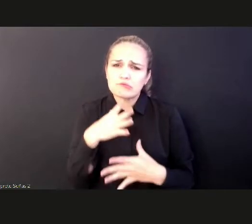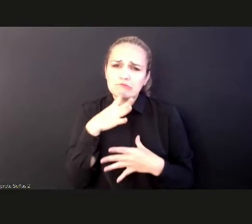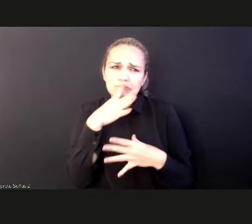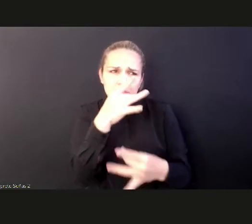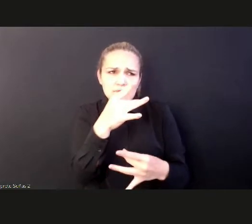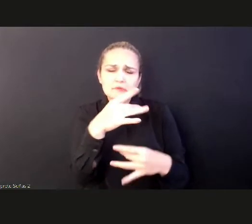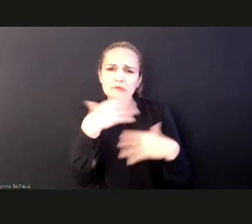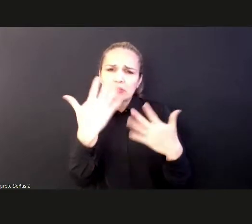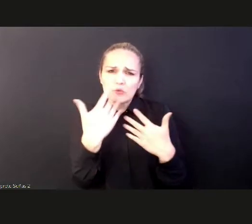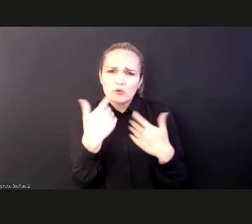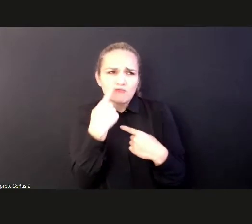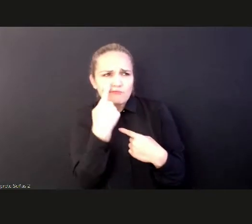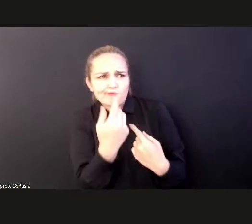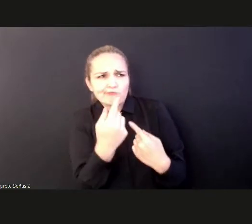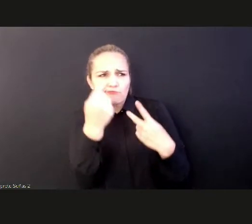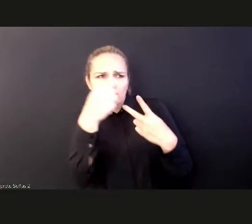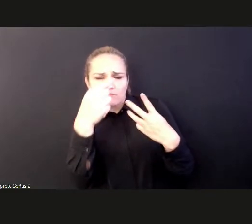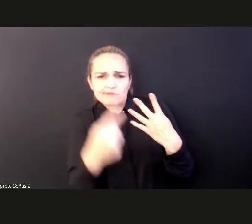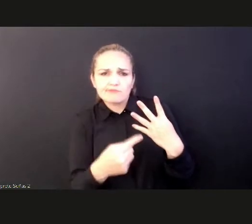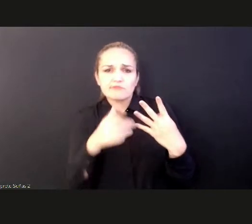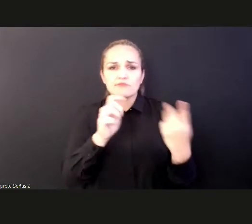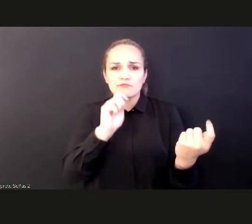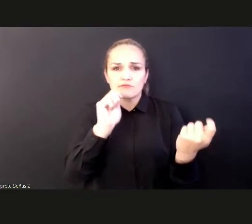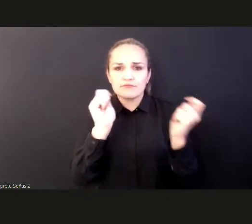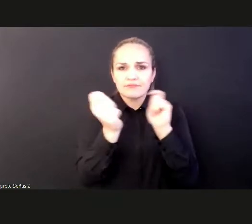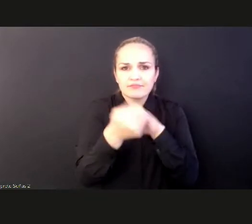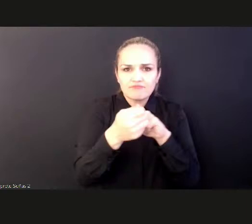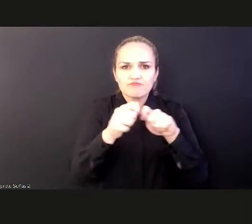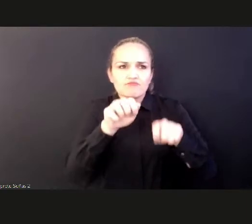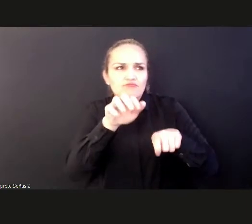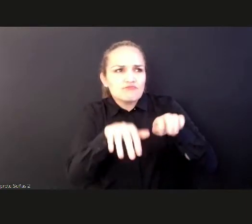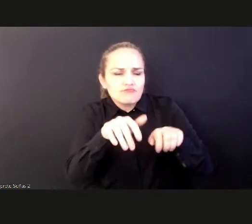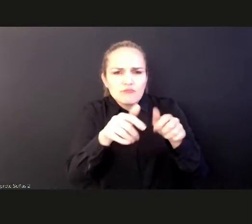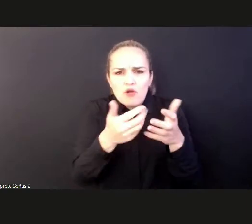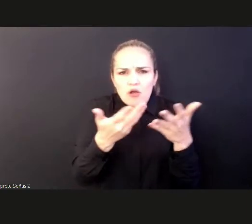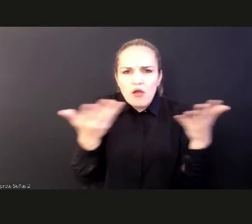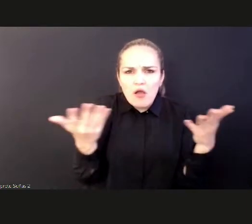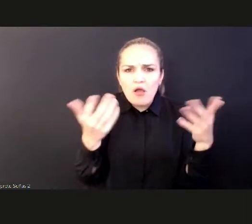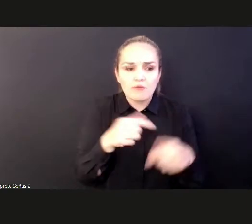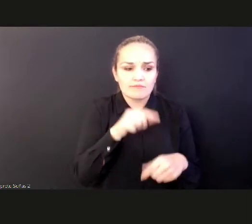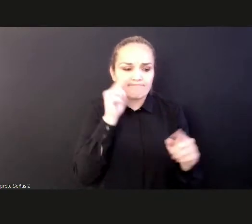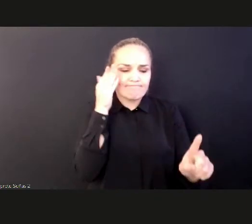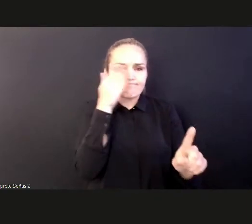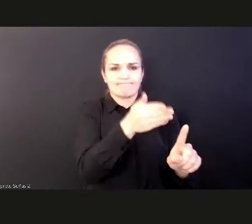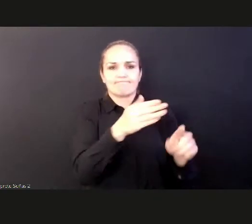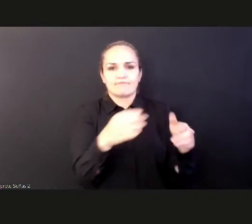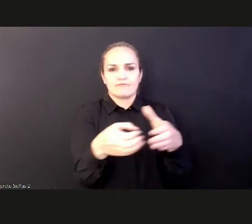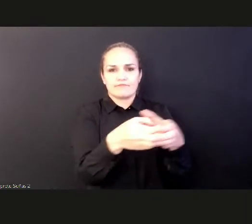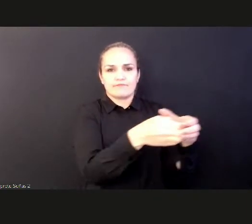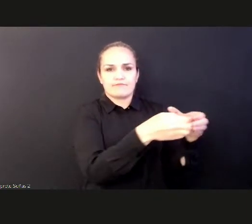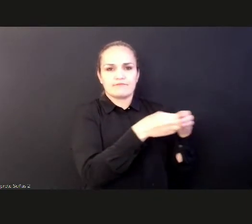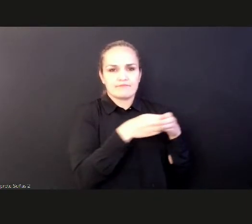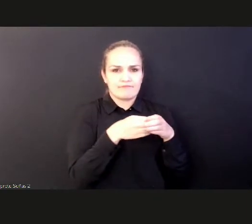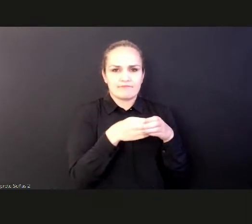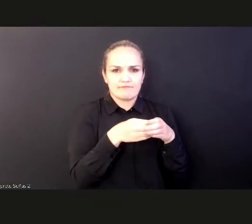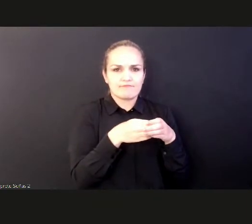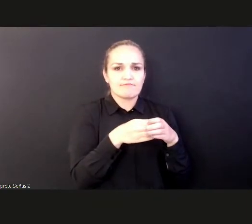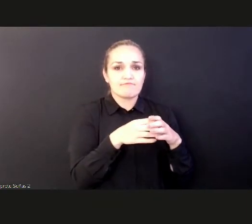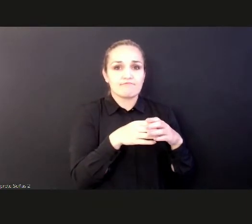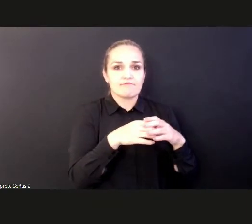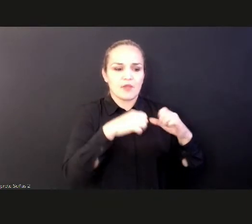tourism sector in the countries where the UN ECLAC Office of Mexico has been working. Now with this, we come to the end